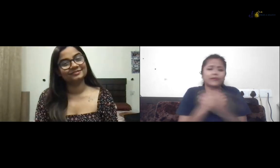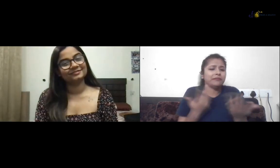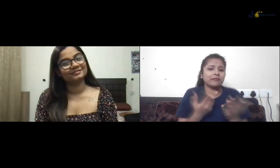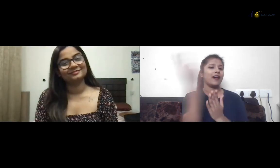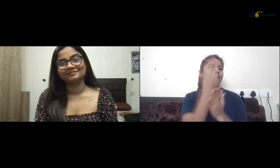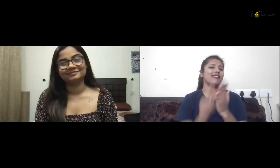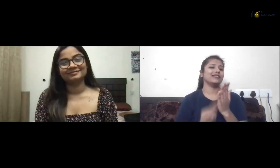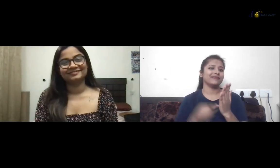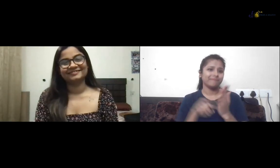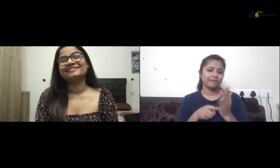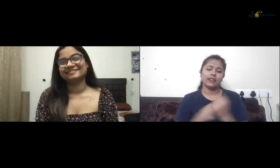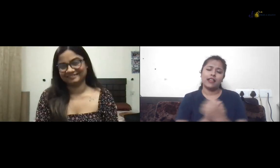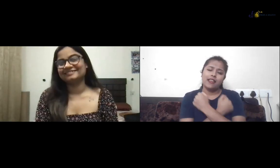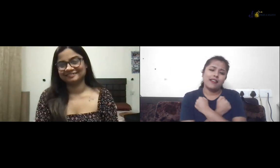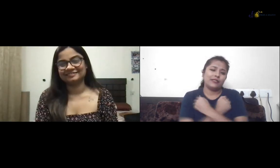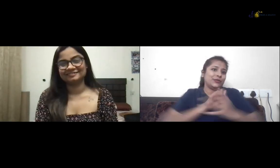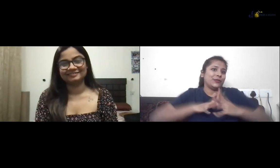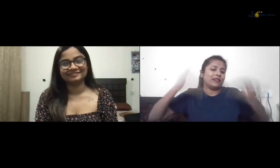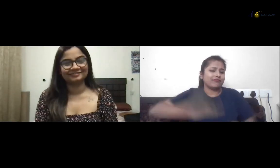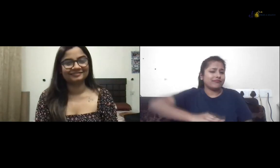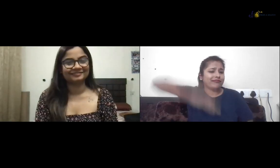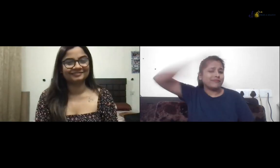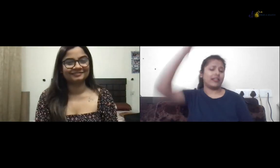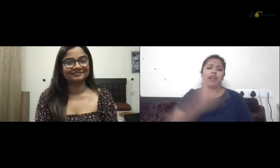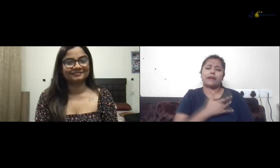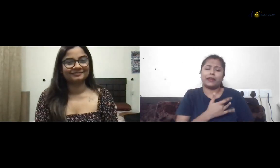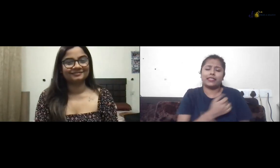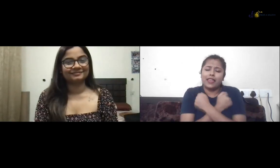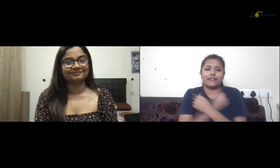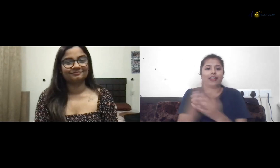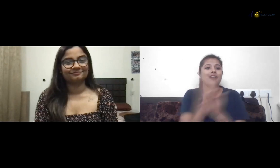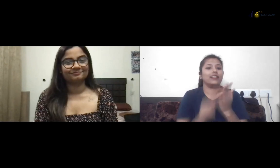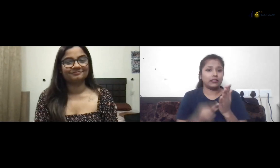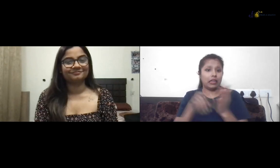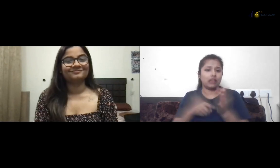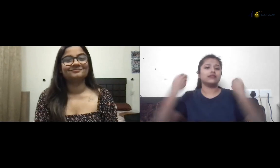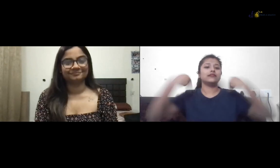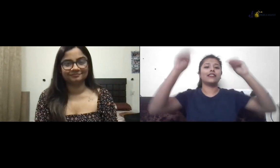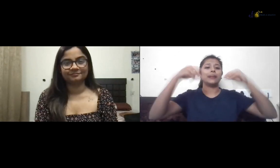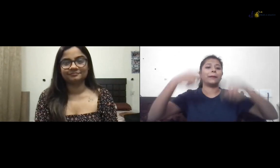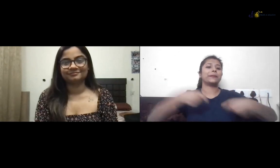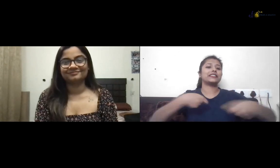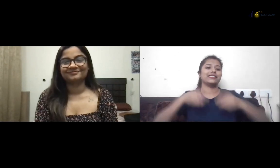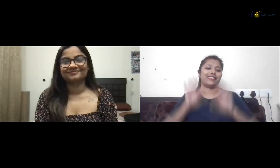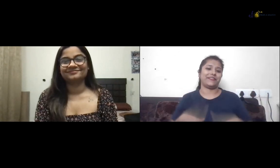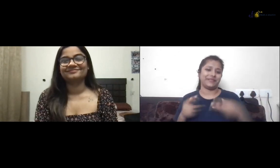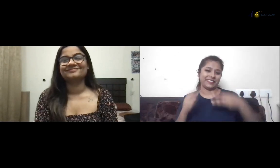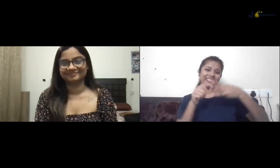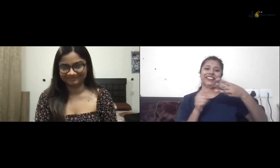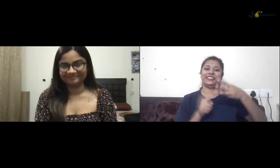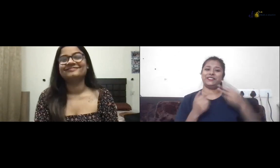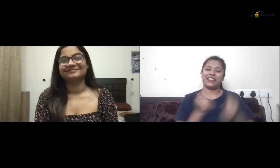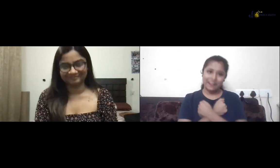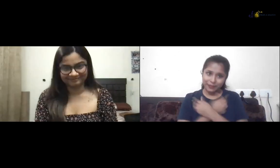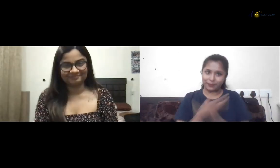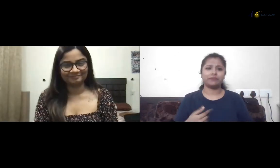the third one, my passion is for art. So I always love to do the artwork, and I'm also doing